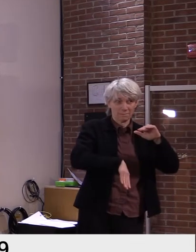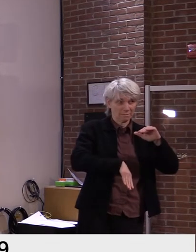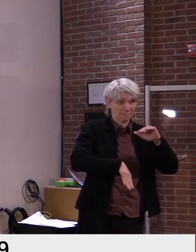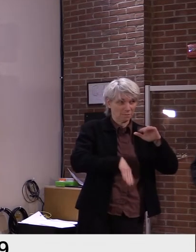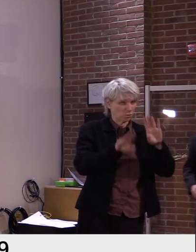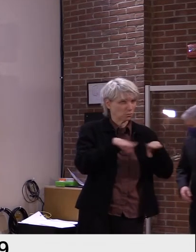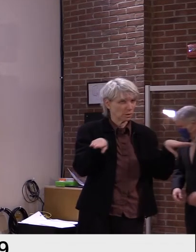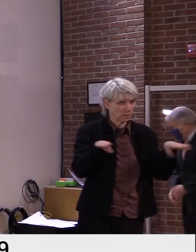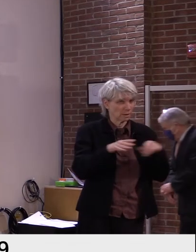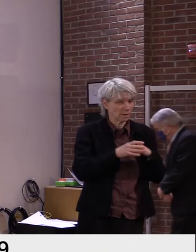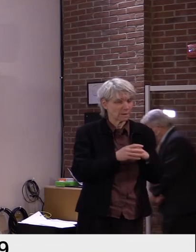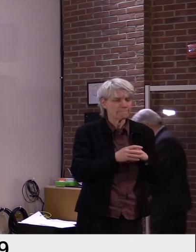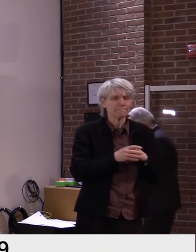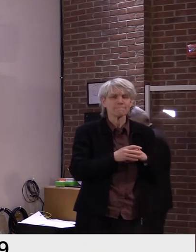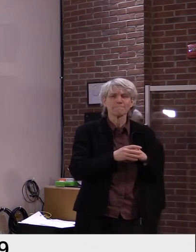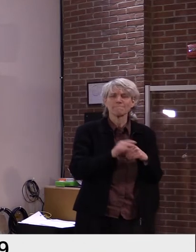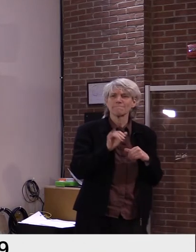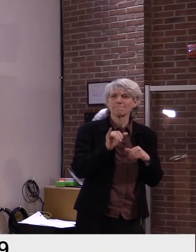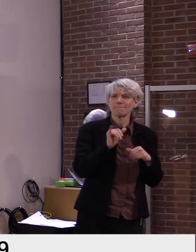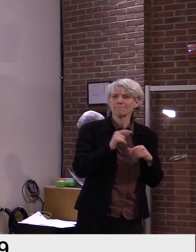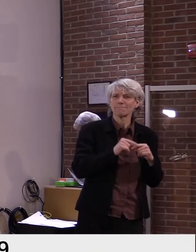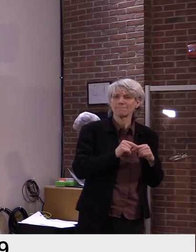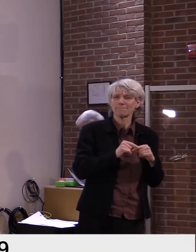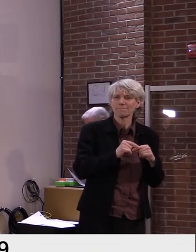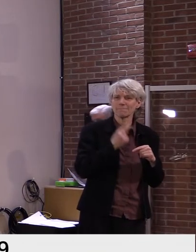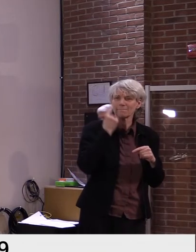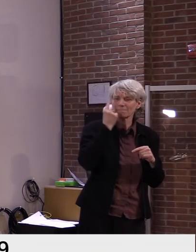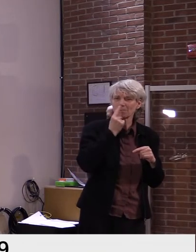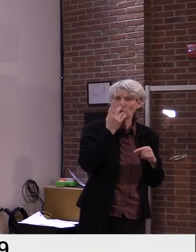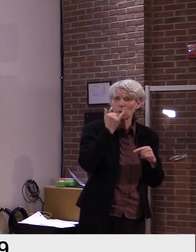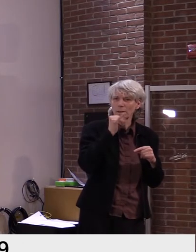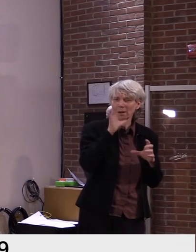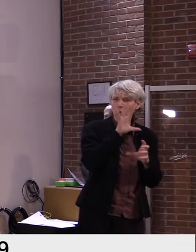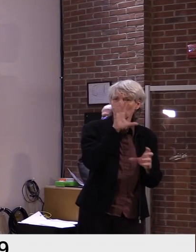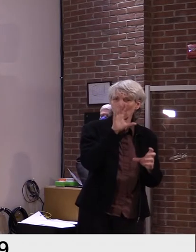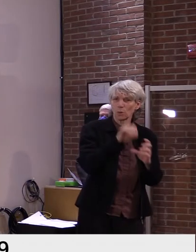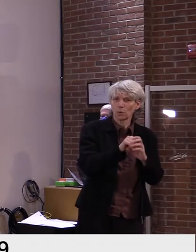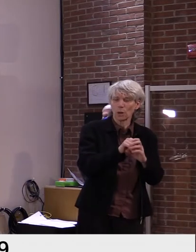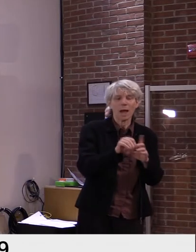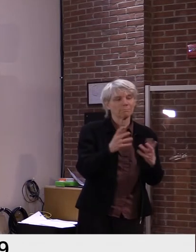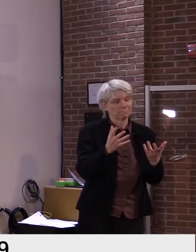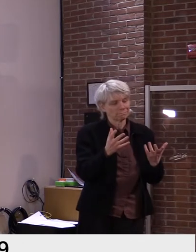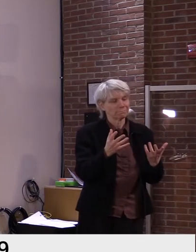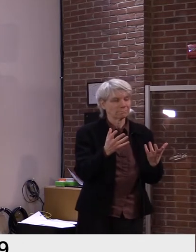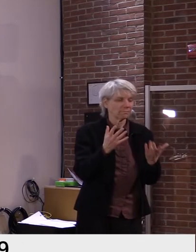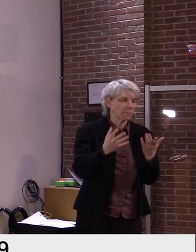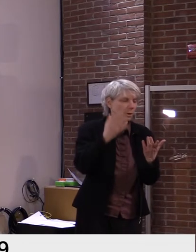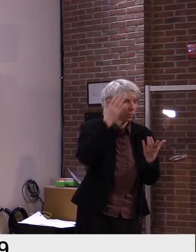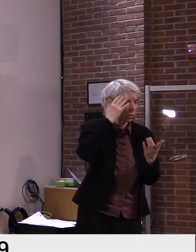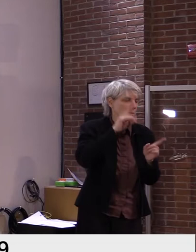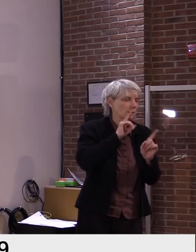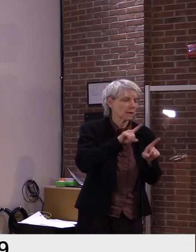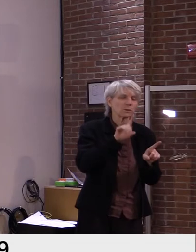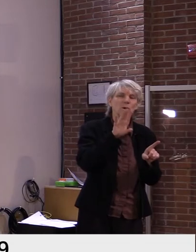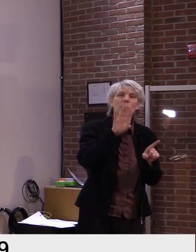explaining why they aren't included. I think I know the answer to this question, but in a lot of these